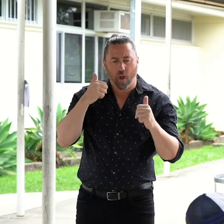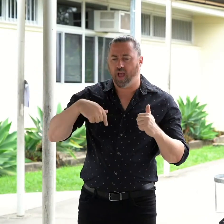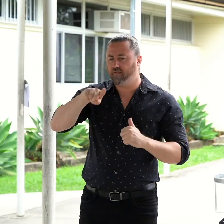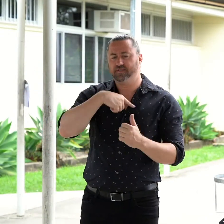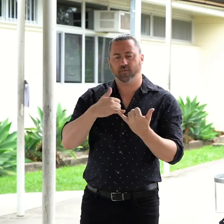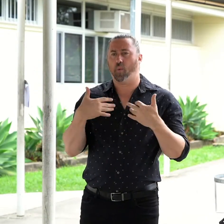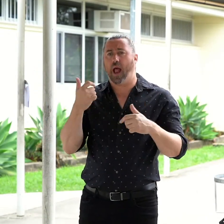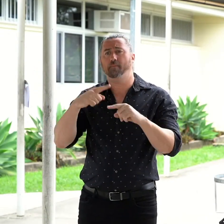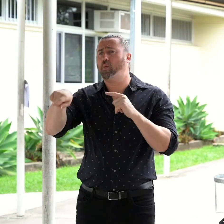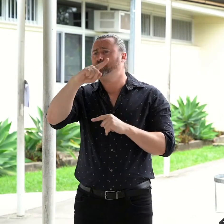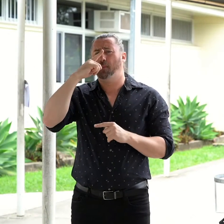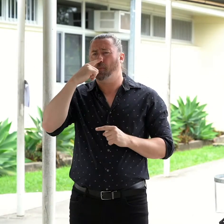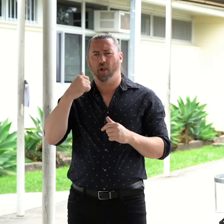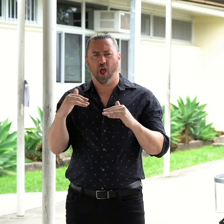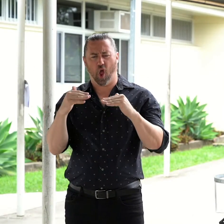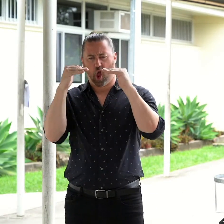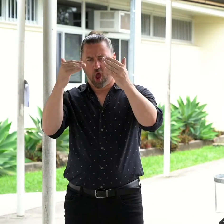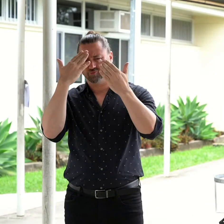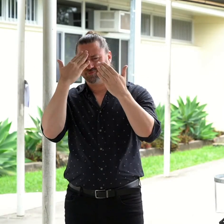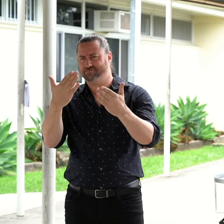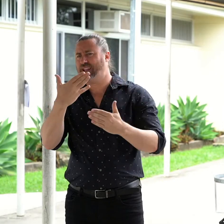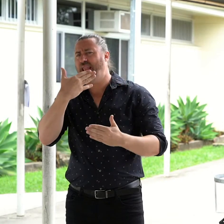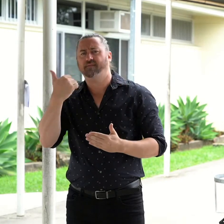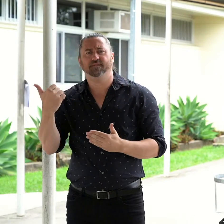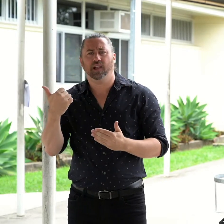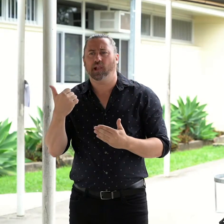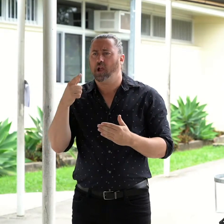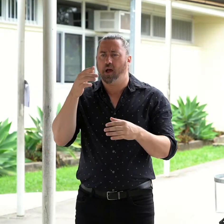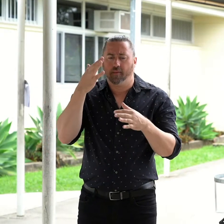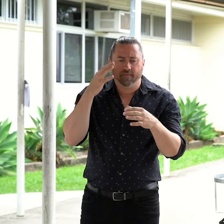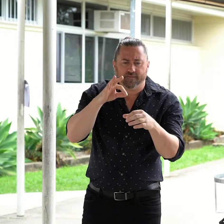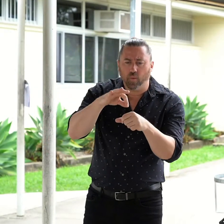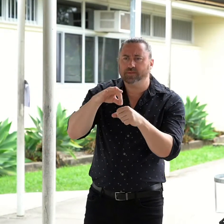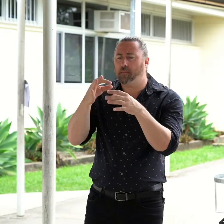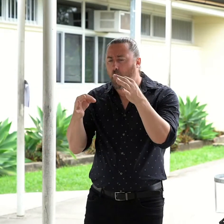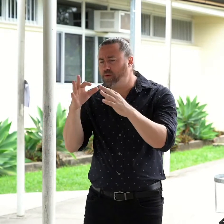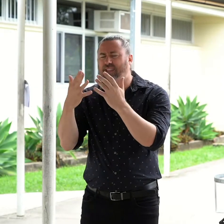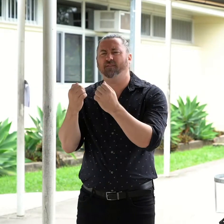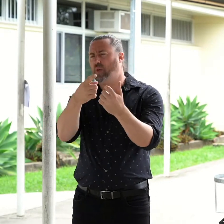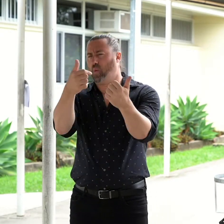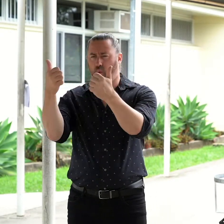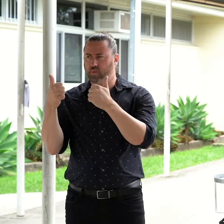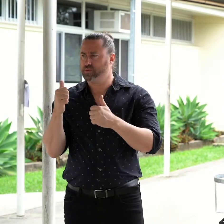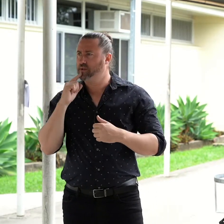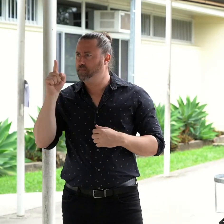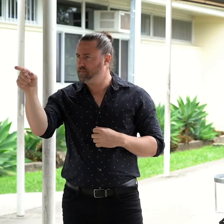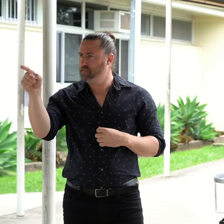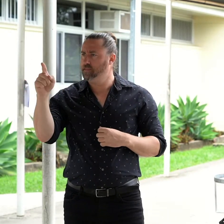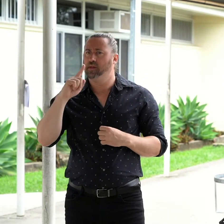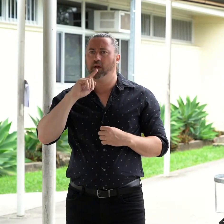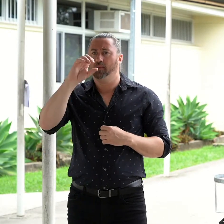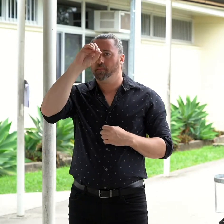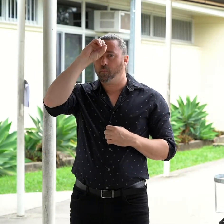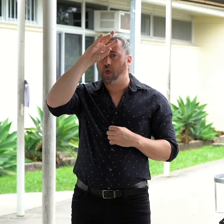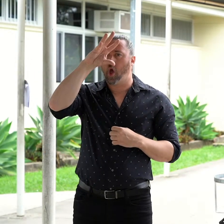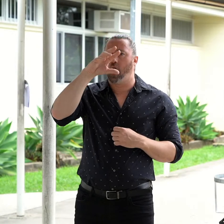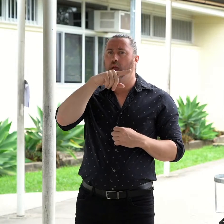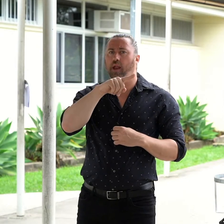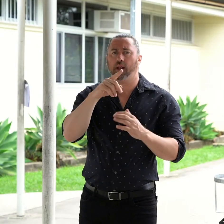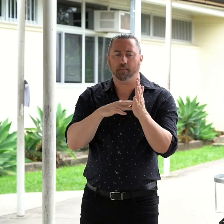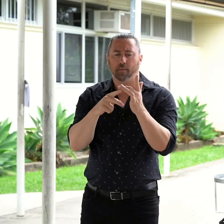citizens broadly are very, very supportive of the democratic process and very respectful about it. There was a death at a Central Queensland mine this morning. Do you have